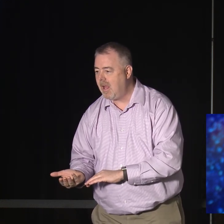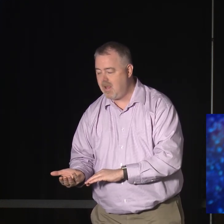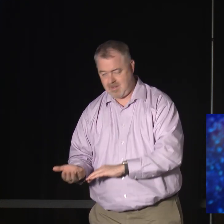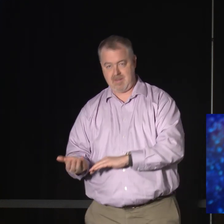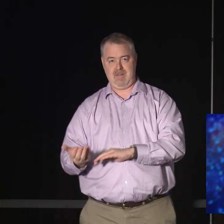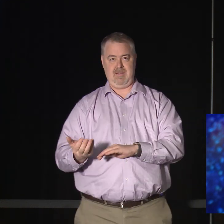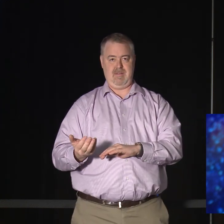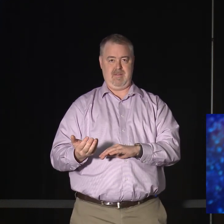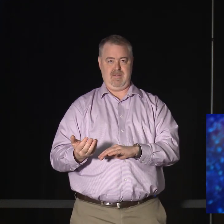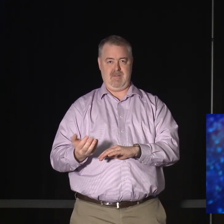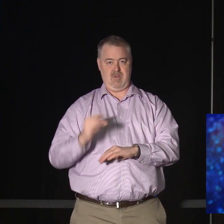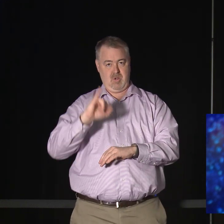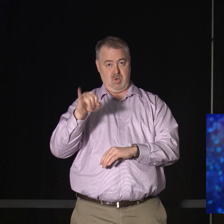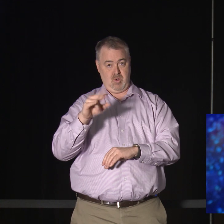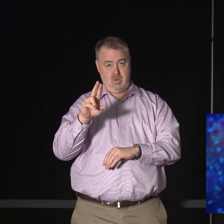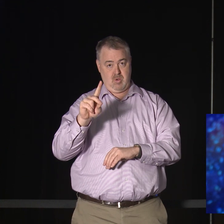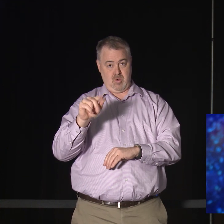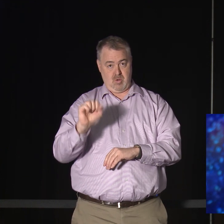Judas